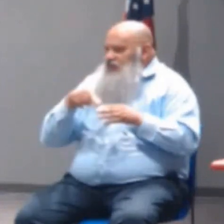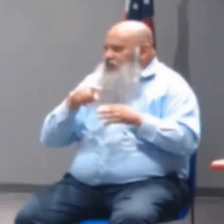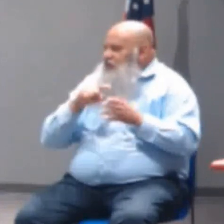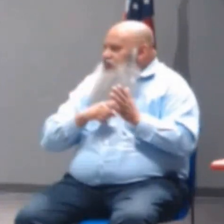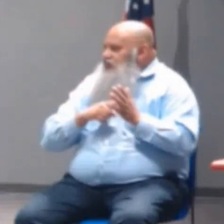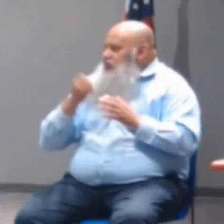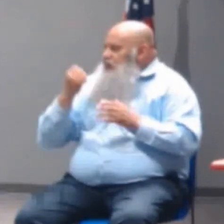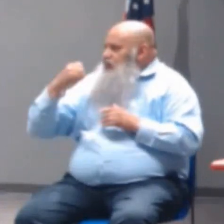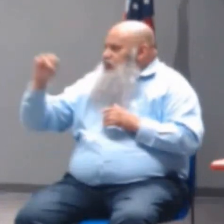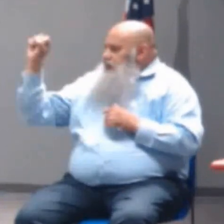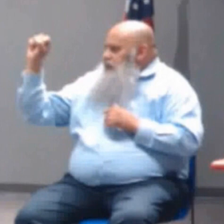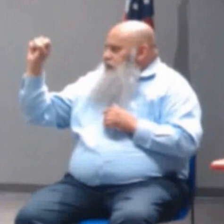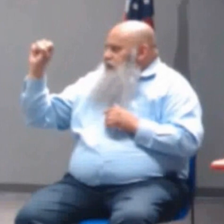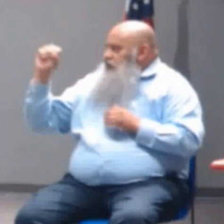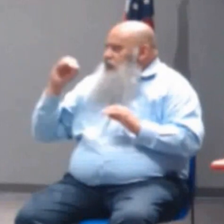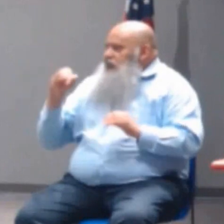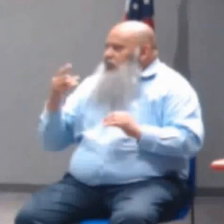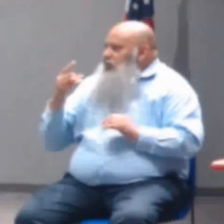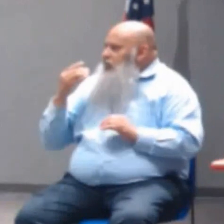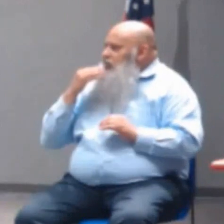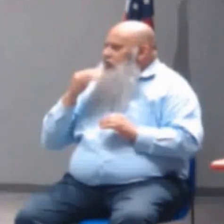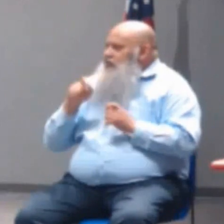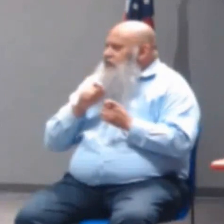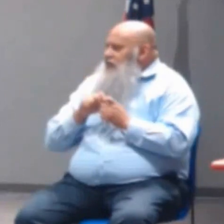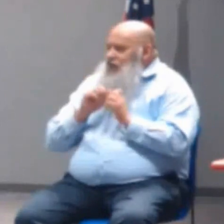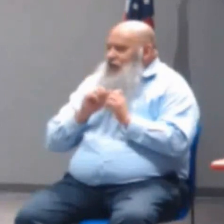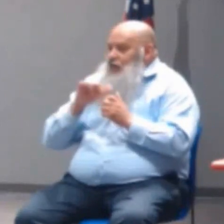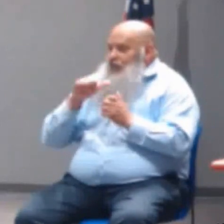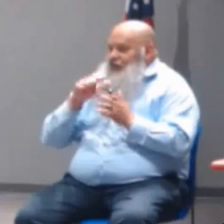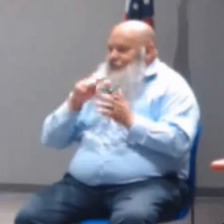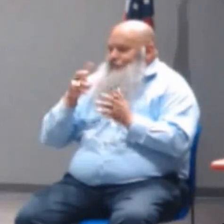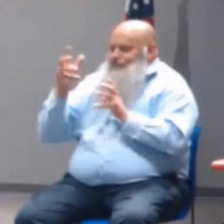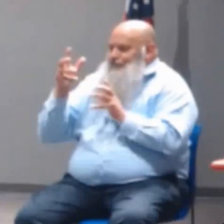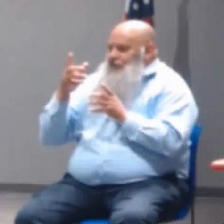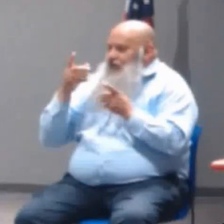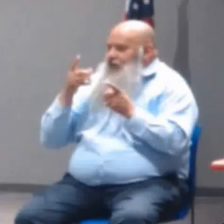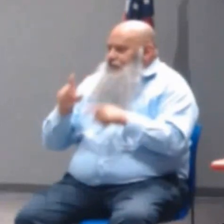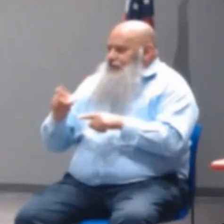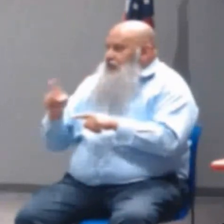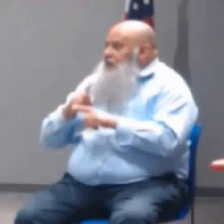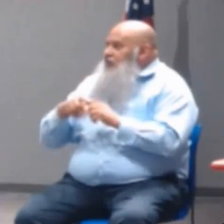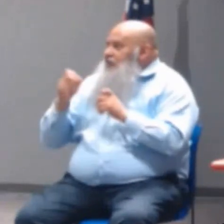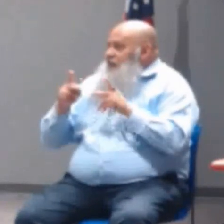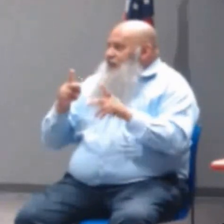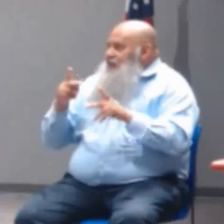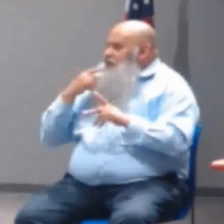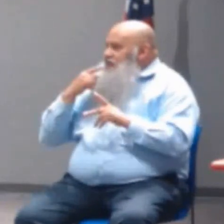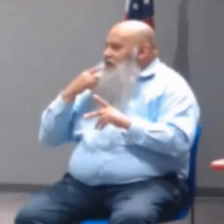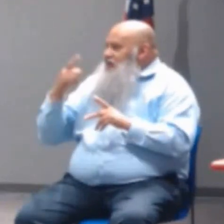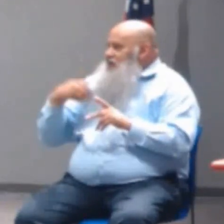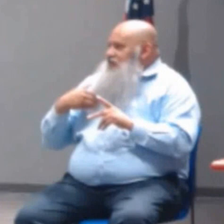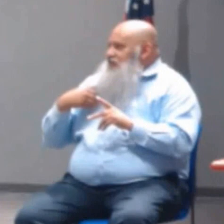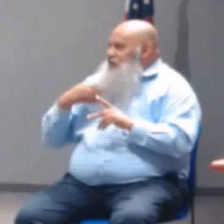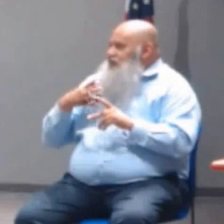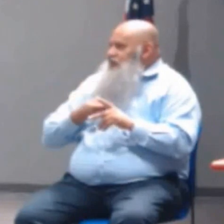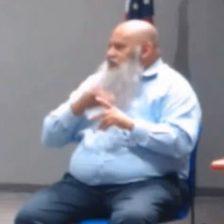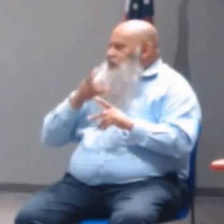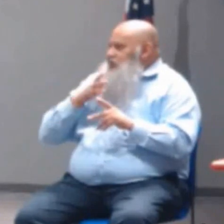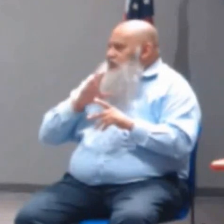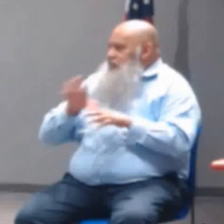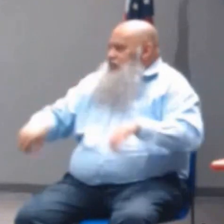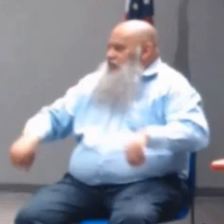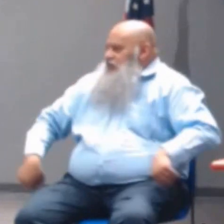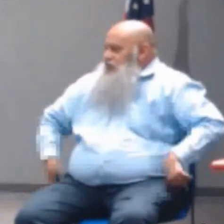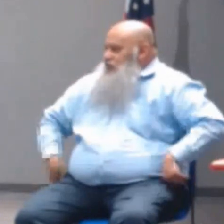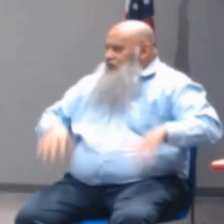protesting. No one knows exactly how the melee started, but a lot of witnesses said that it was a young trans woman being hauled off in handcuffs that